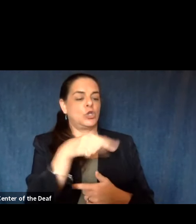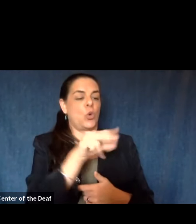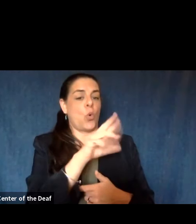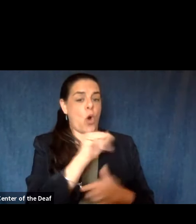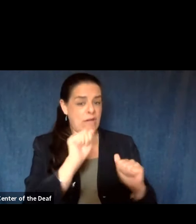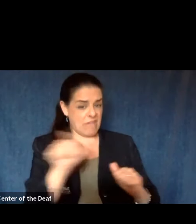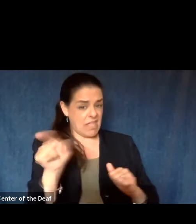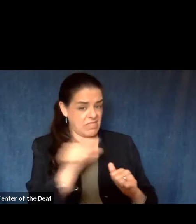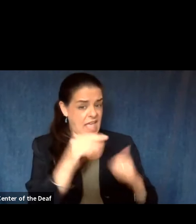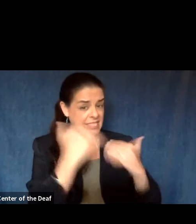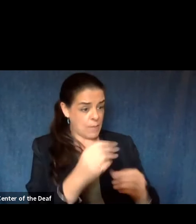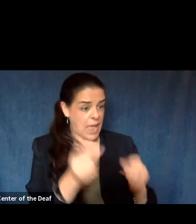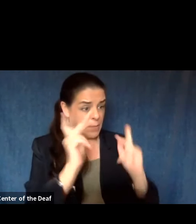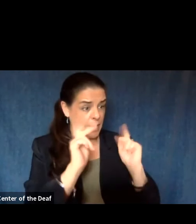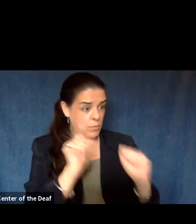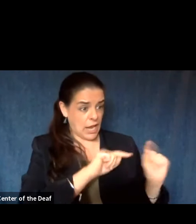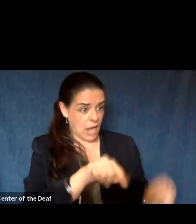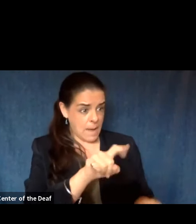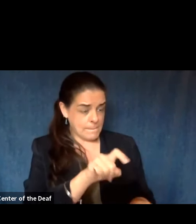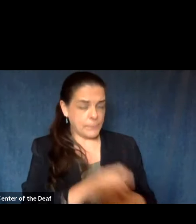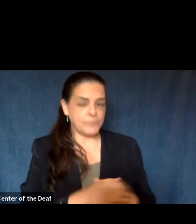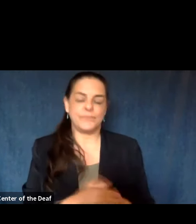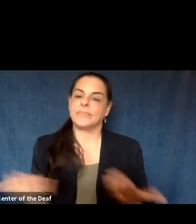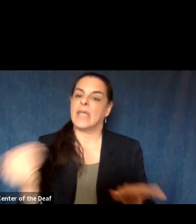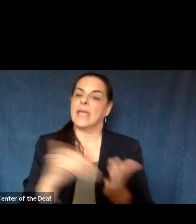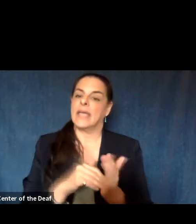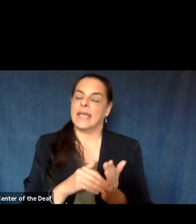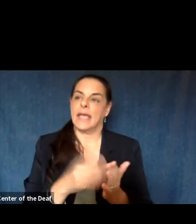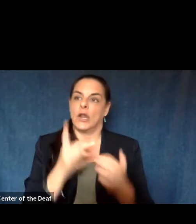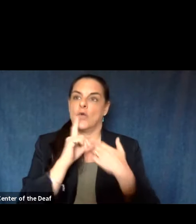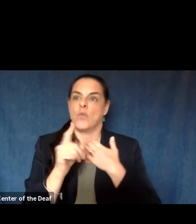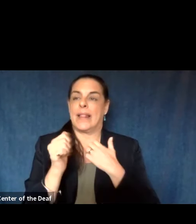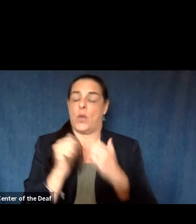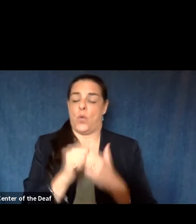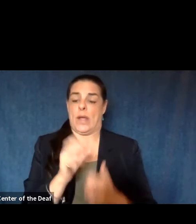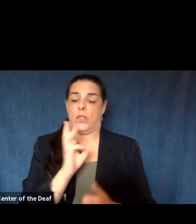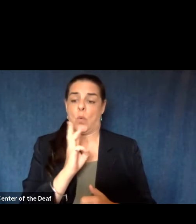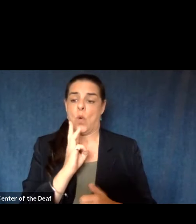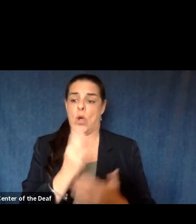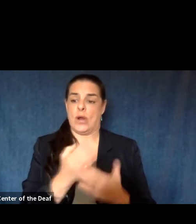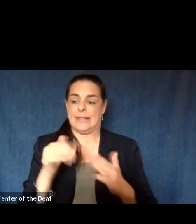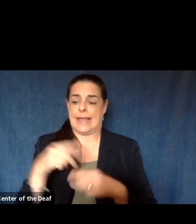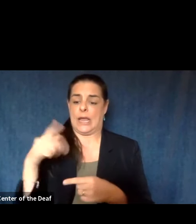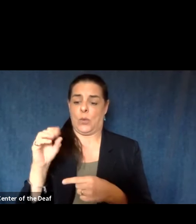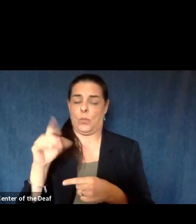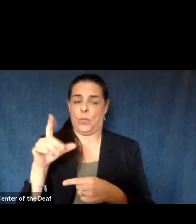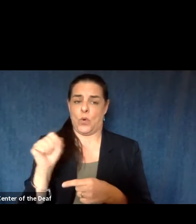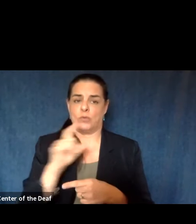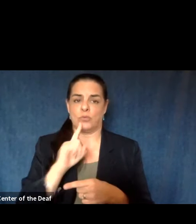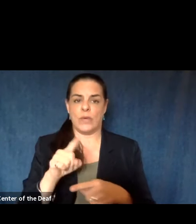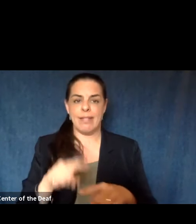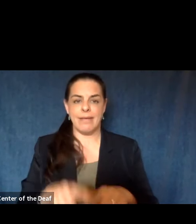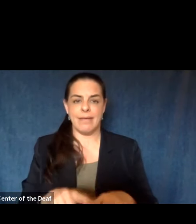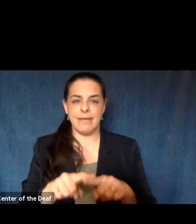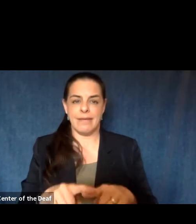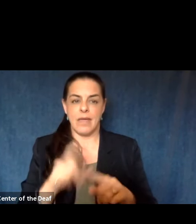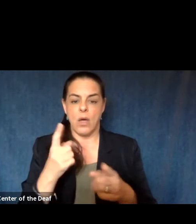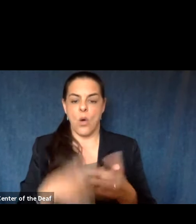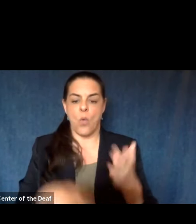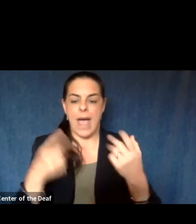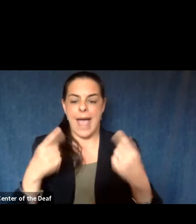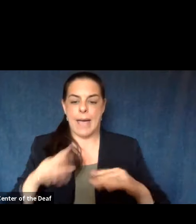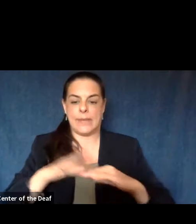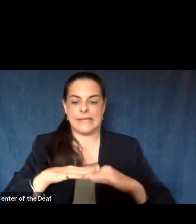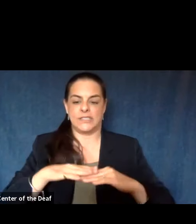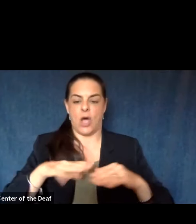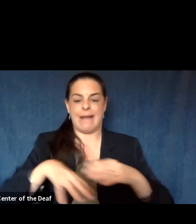come? Again, it actually with water features and pools really is based on what happens on the pool deck